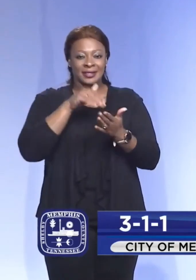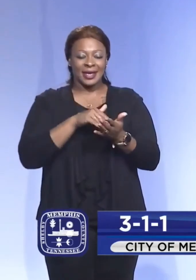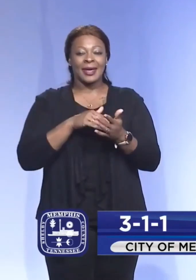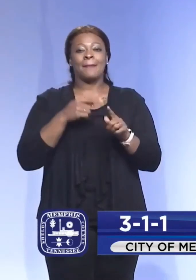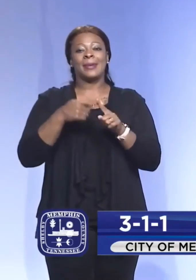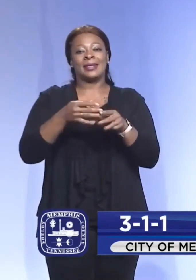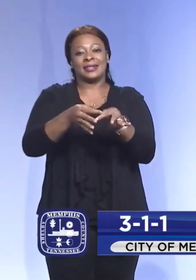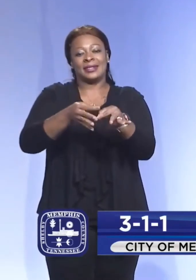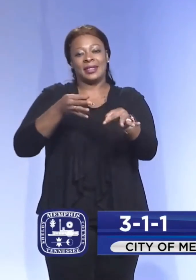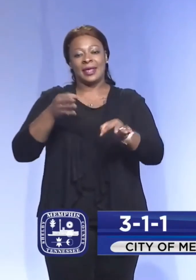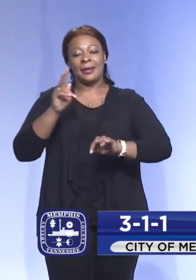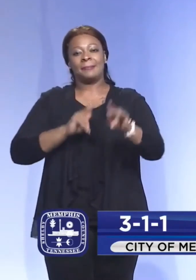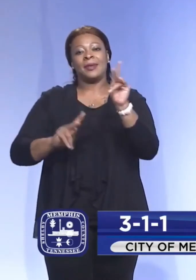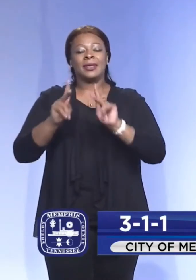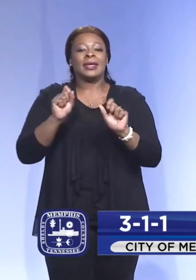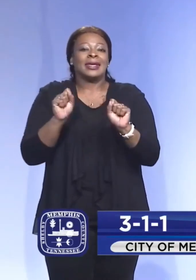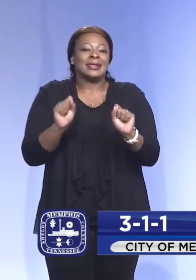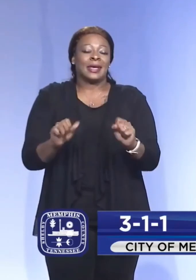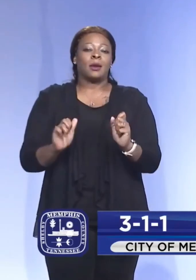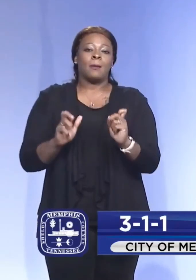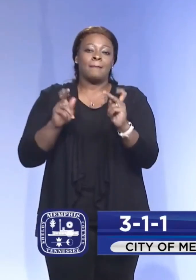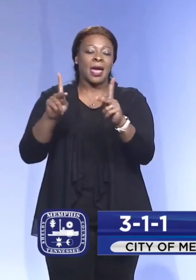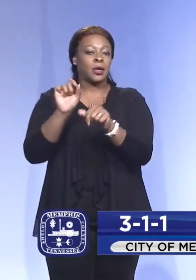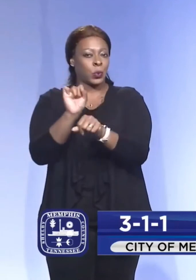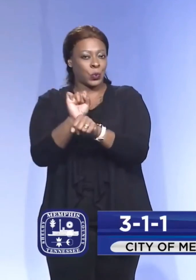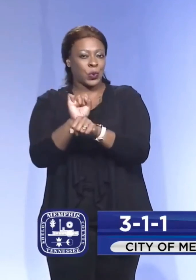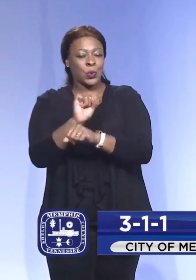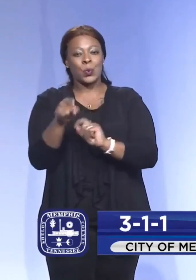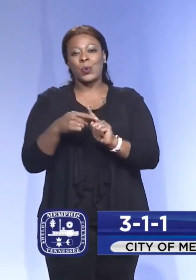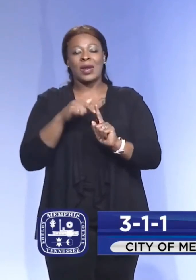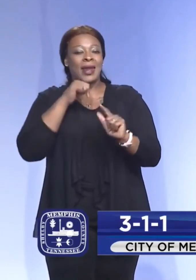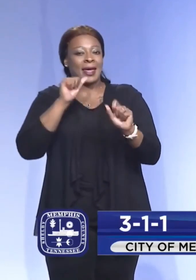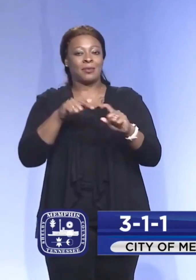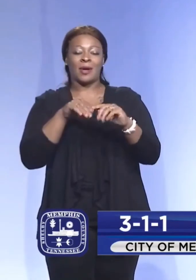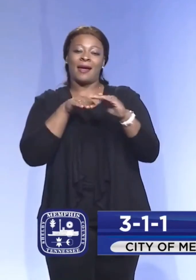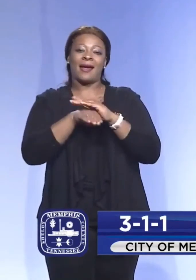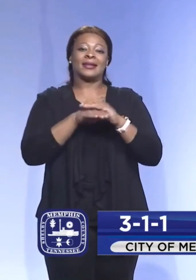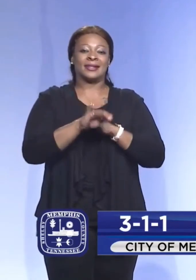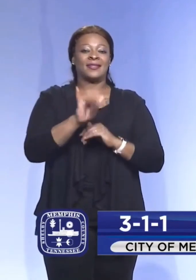delaying people from being able to return to work when they're not able to access those tests.